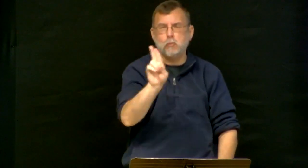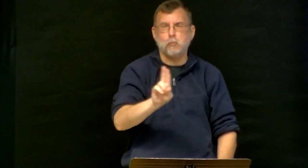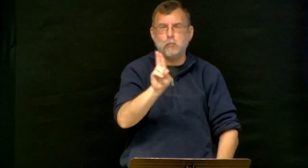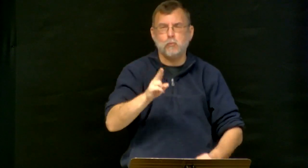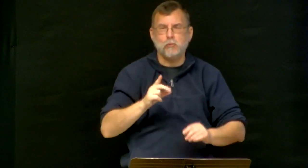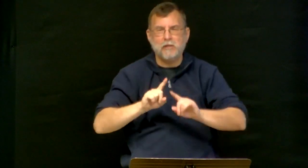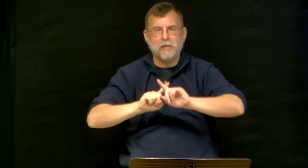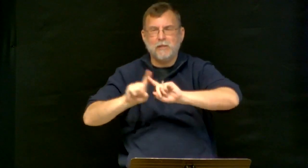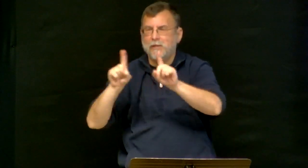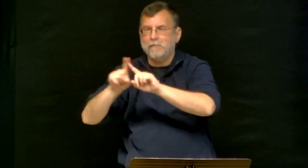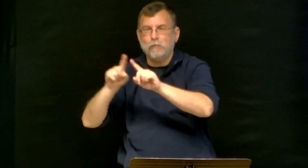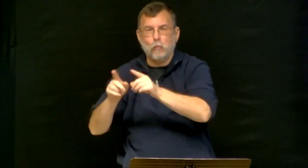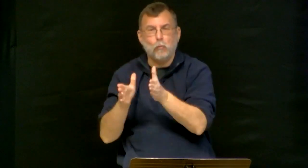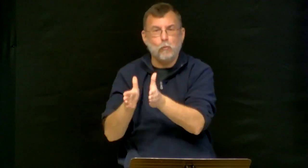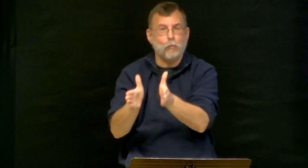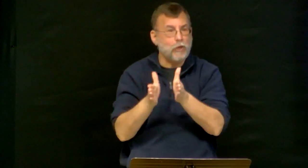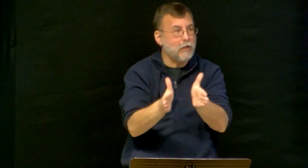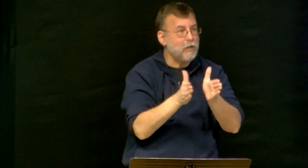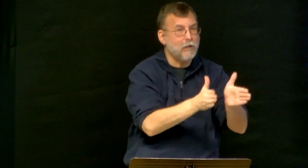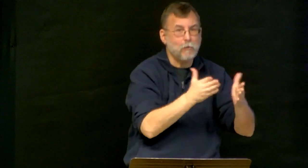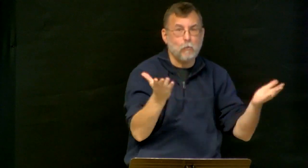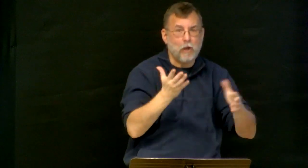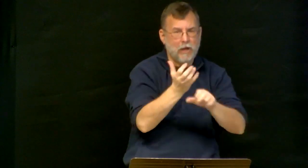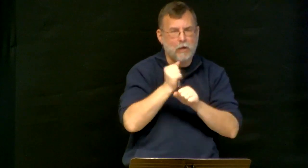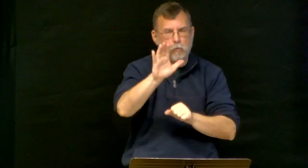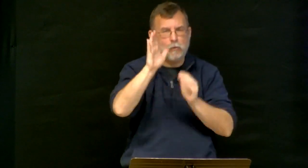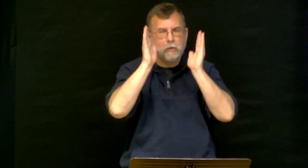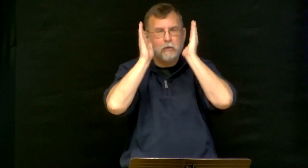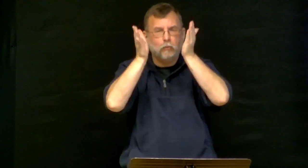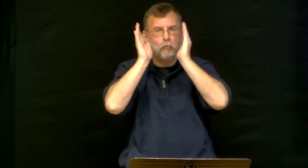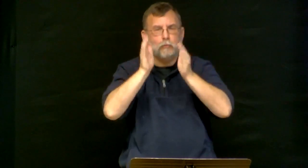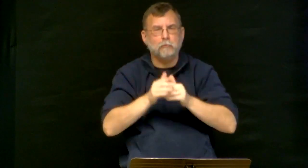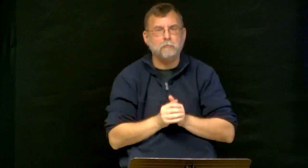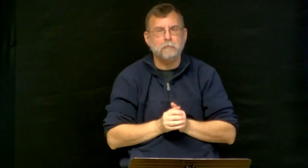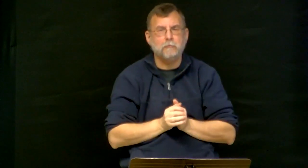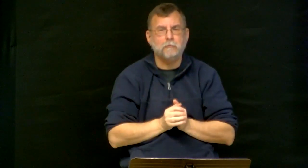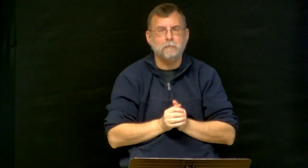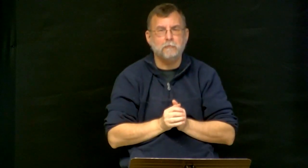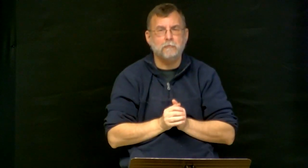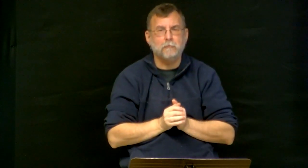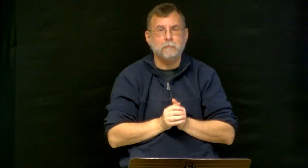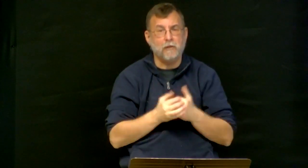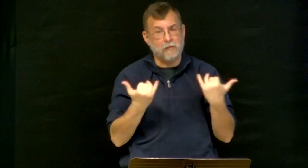God is perfect in using all these different ways to get our attention.